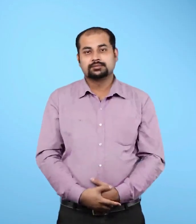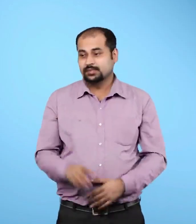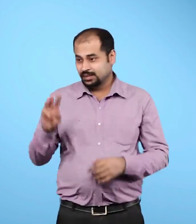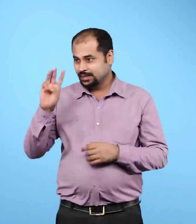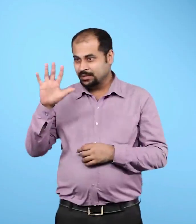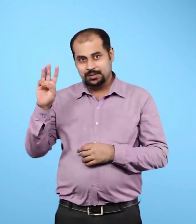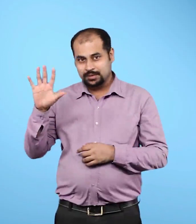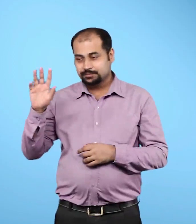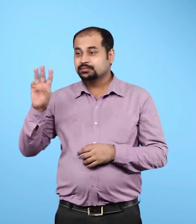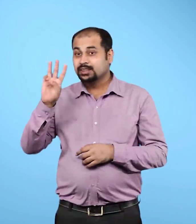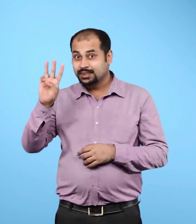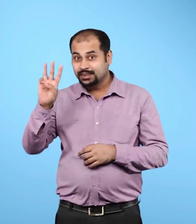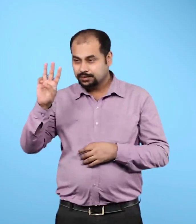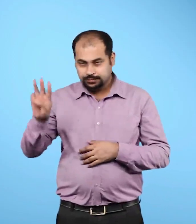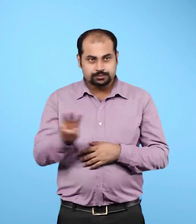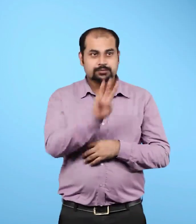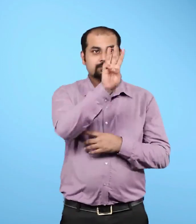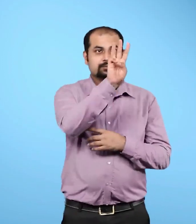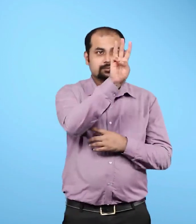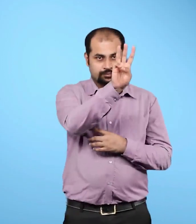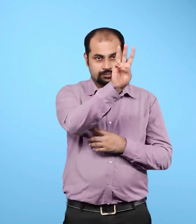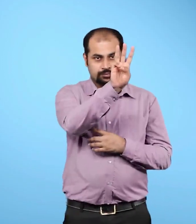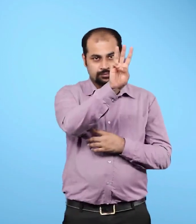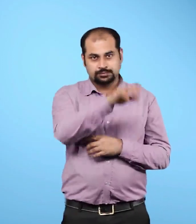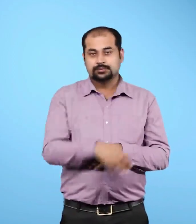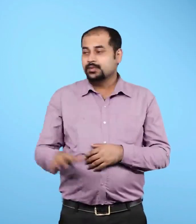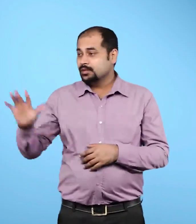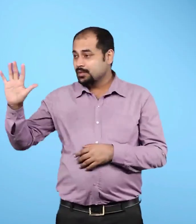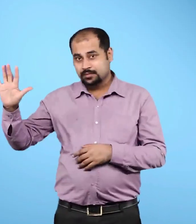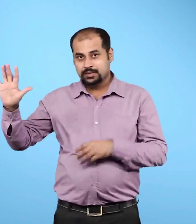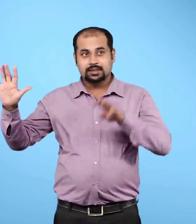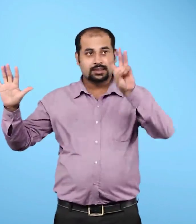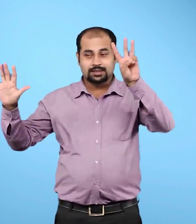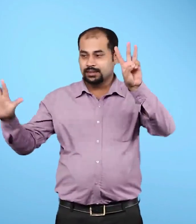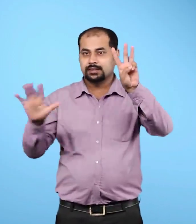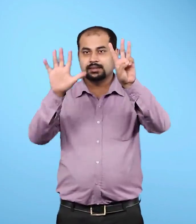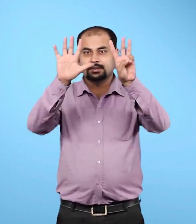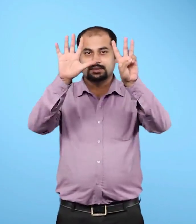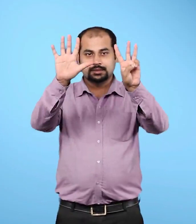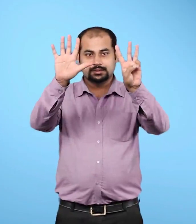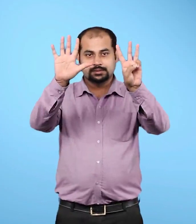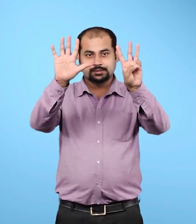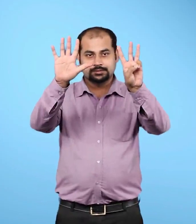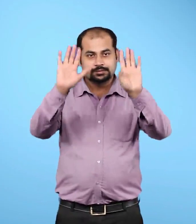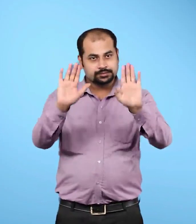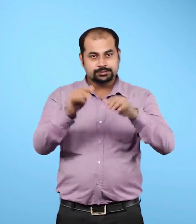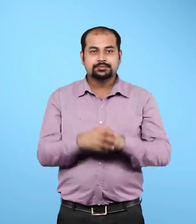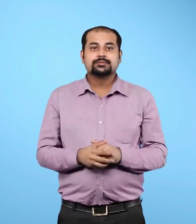Row 1, column 1, number 3 is written. Column 2, number 5